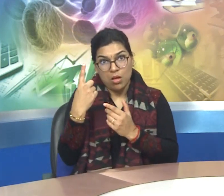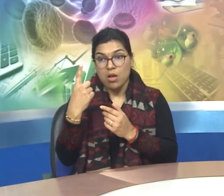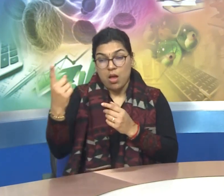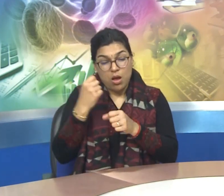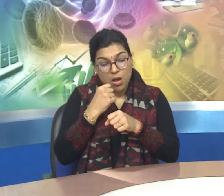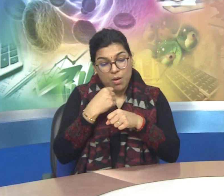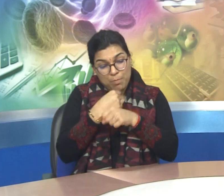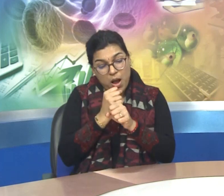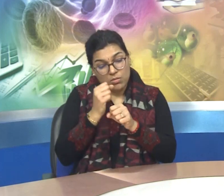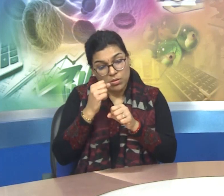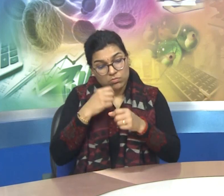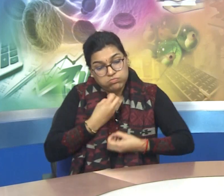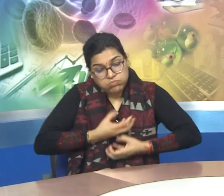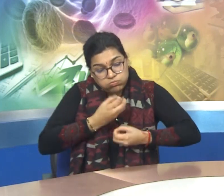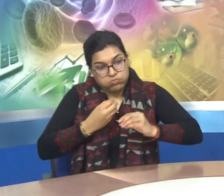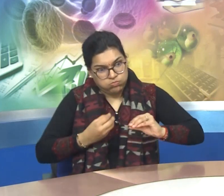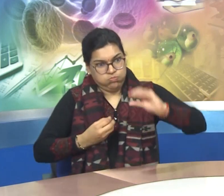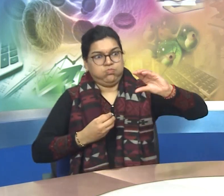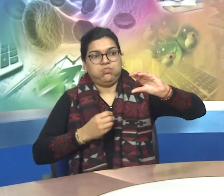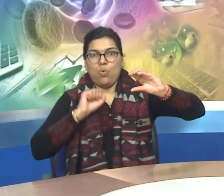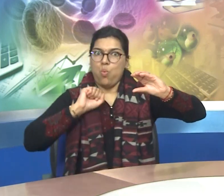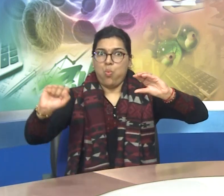or biographies of a group of people,